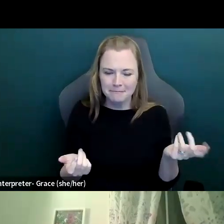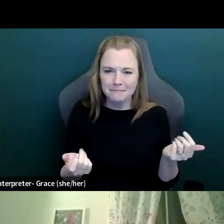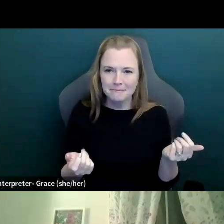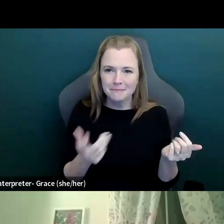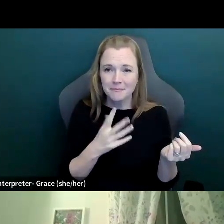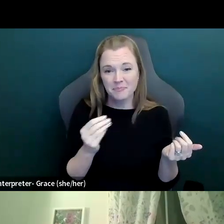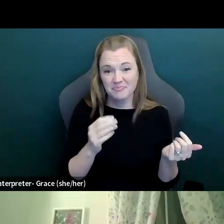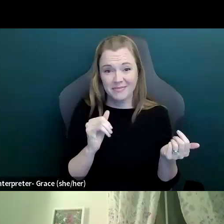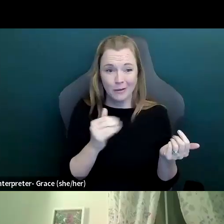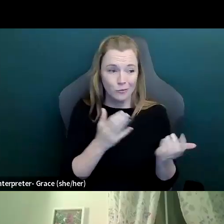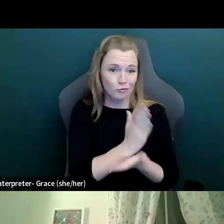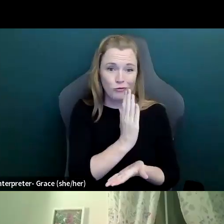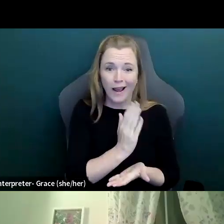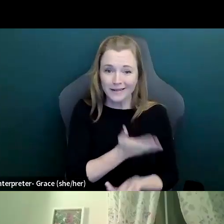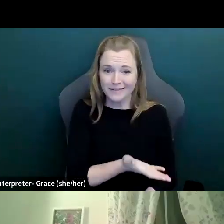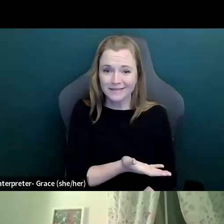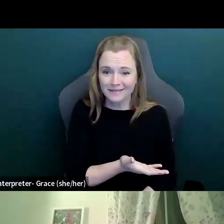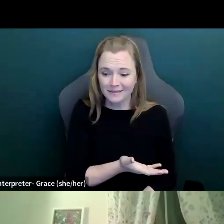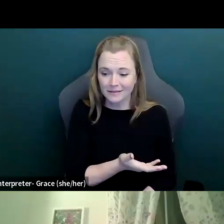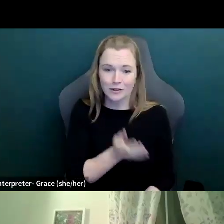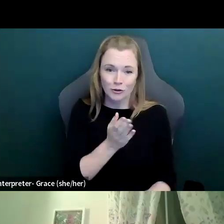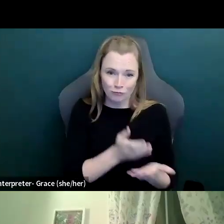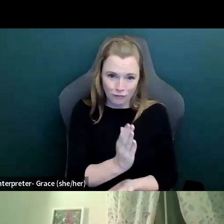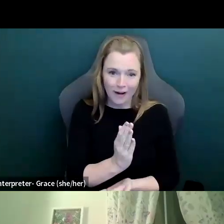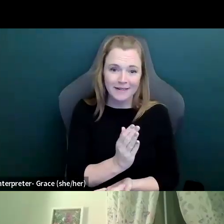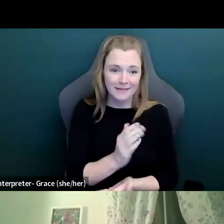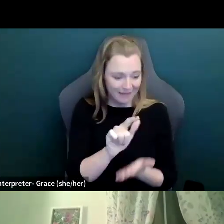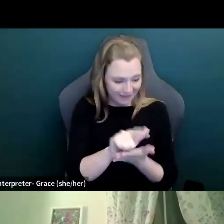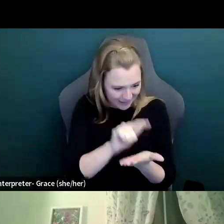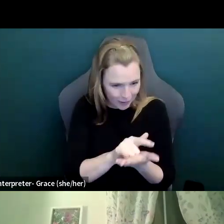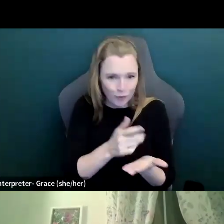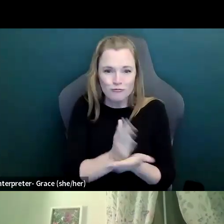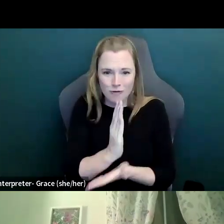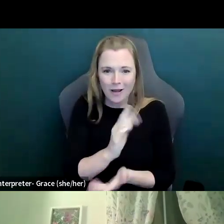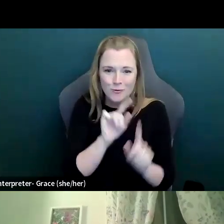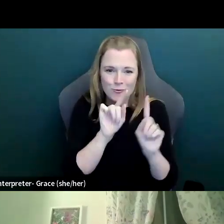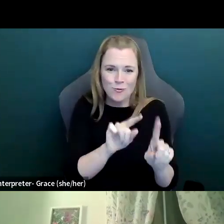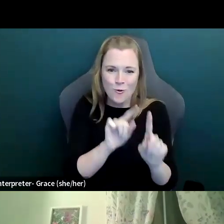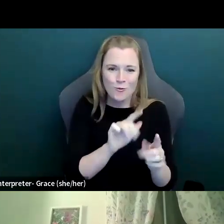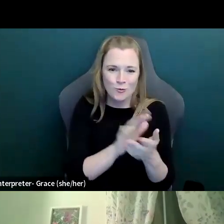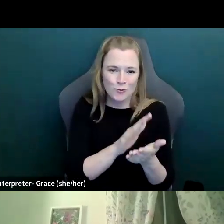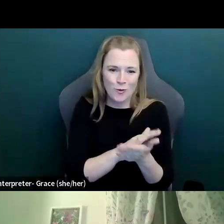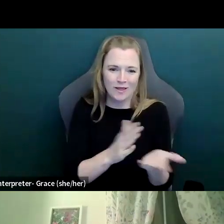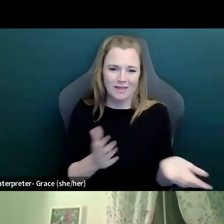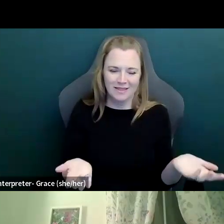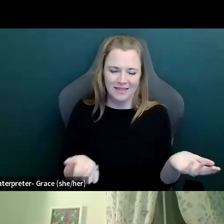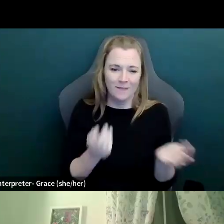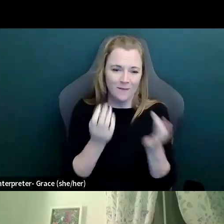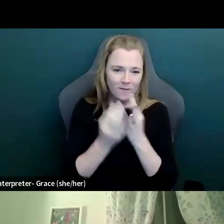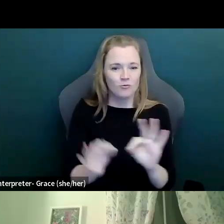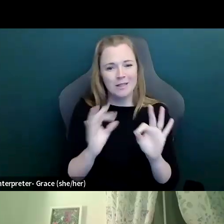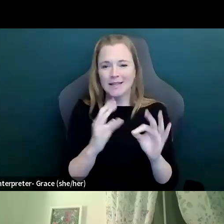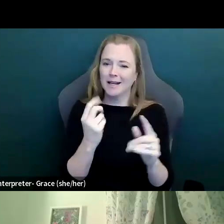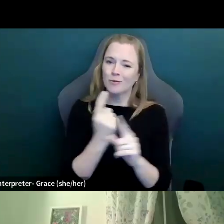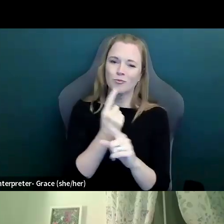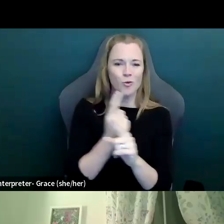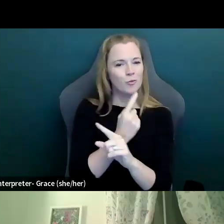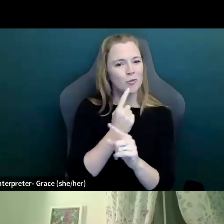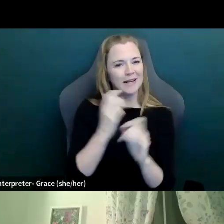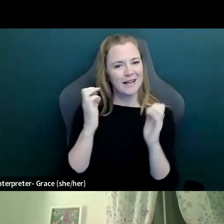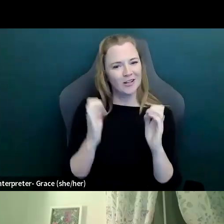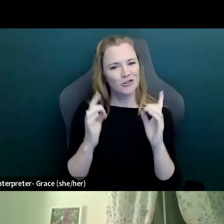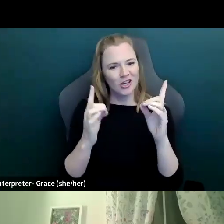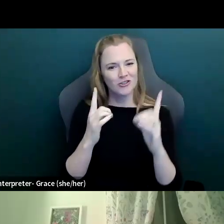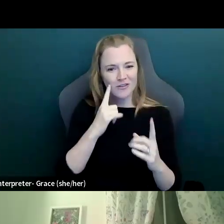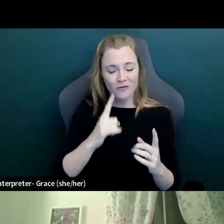entitlement, right? You are entitled legally to a free and appropriate education for your